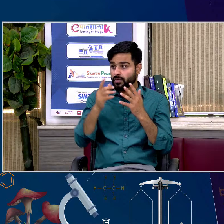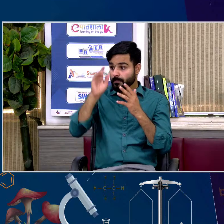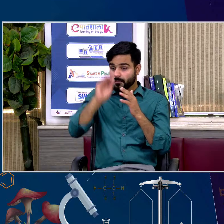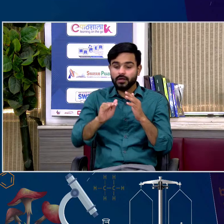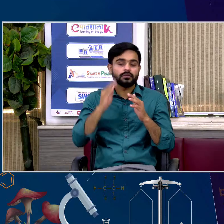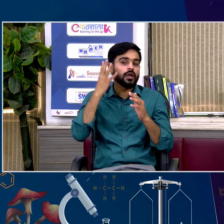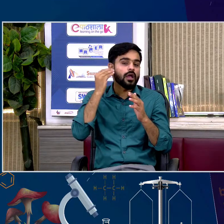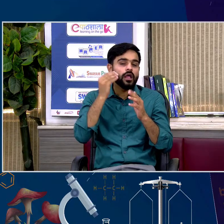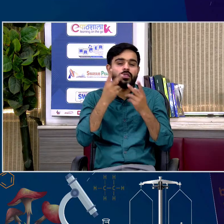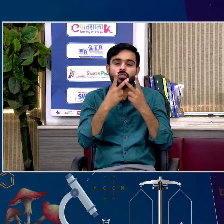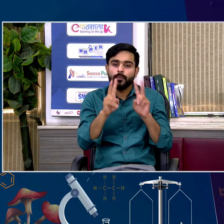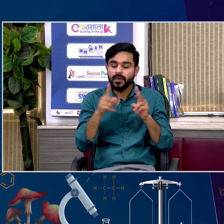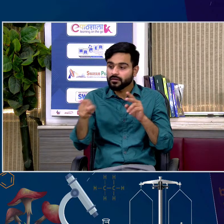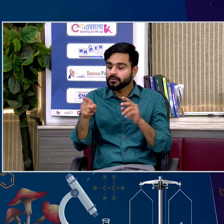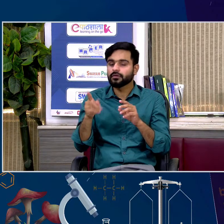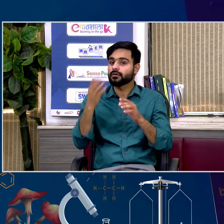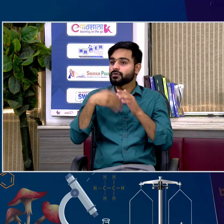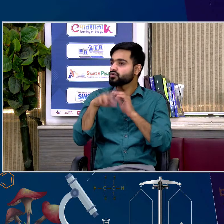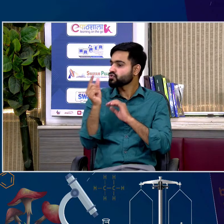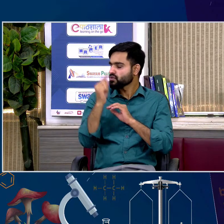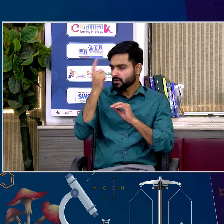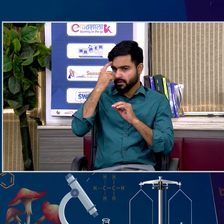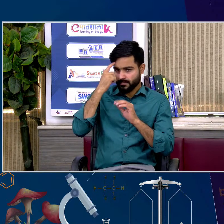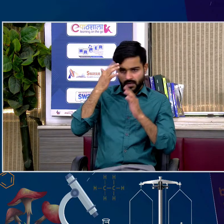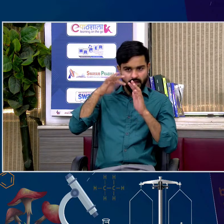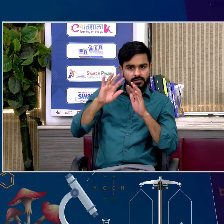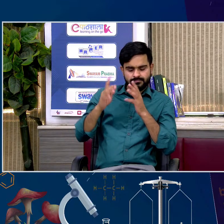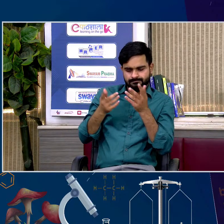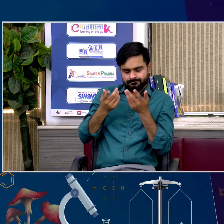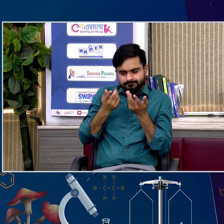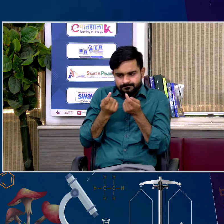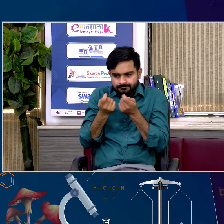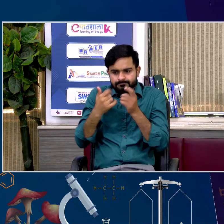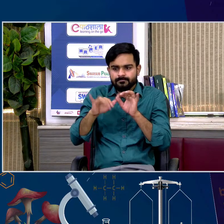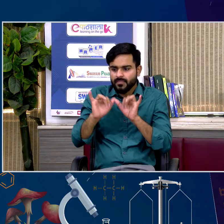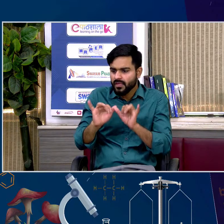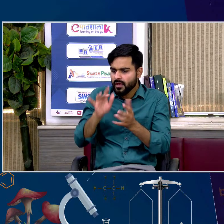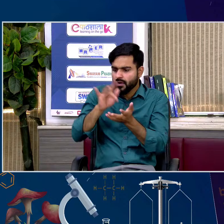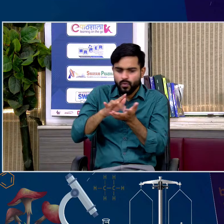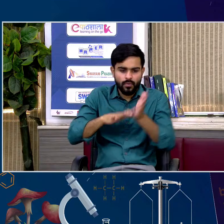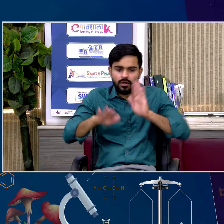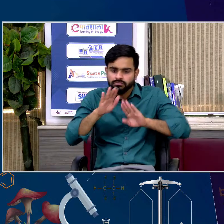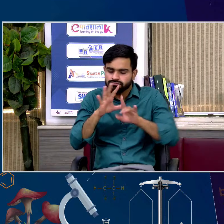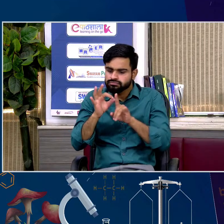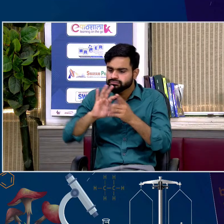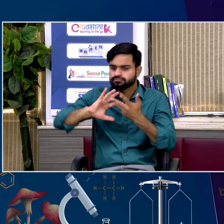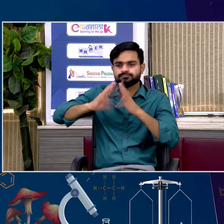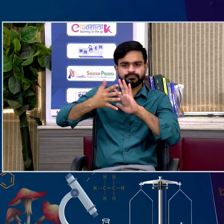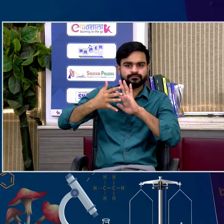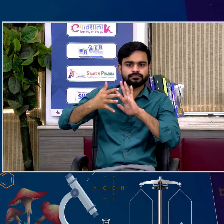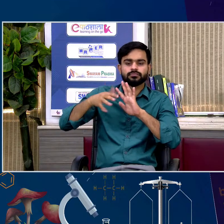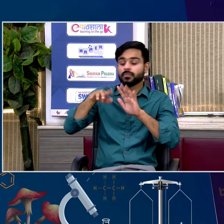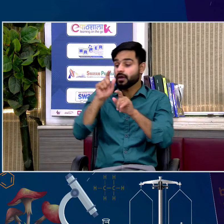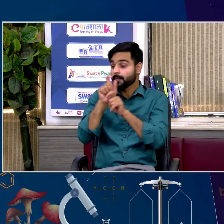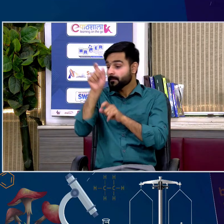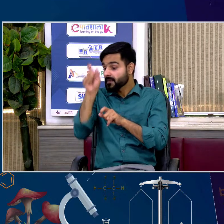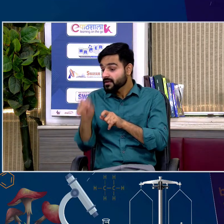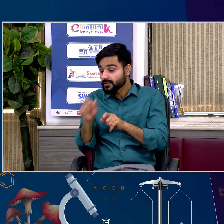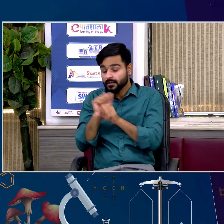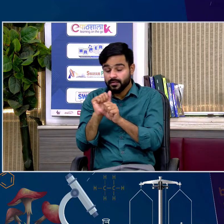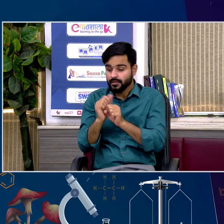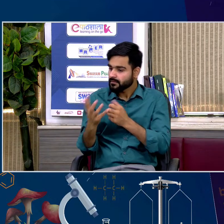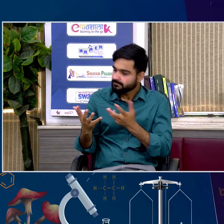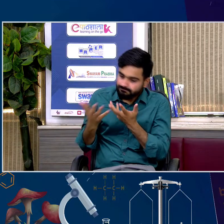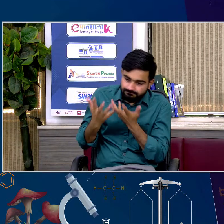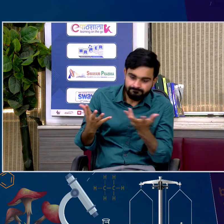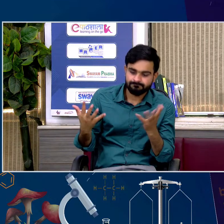children. Now, when you are using the child's interest, the gamma waves get activated and the child is able to bring